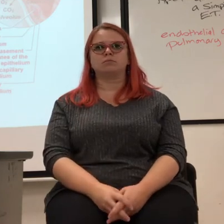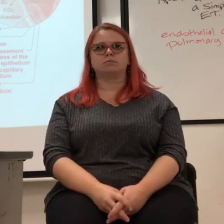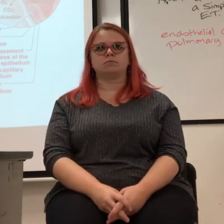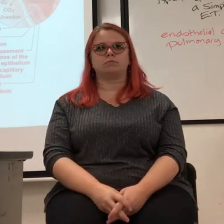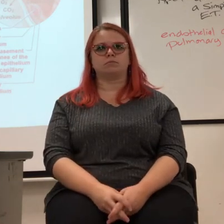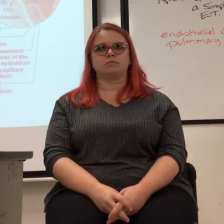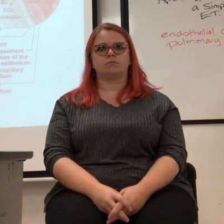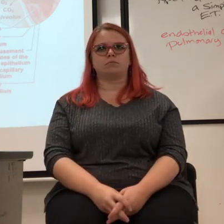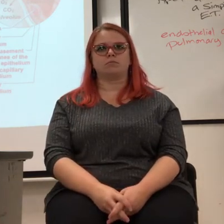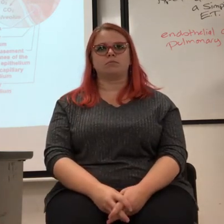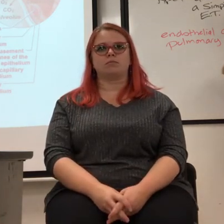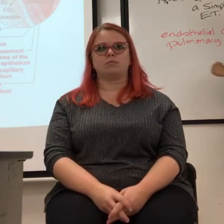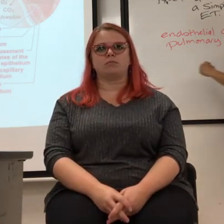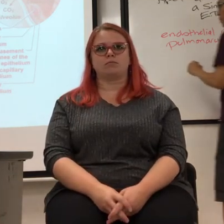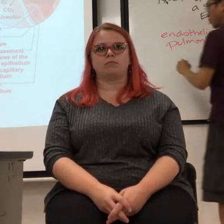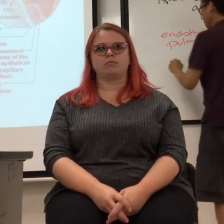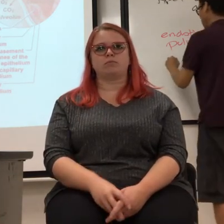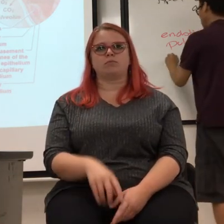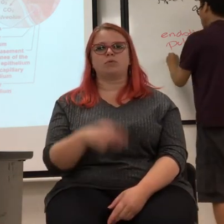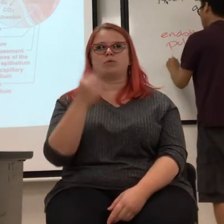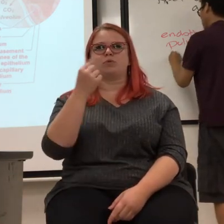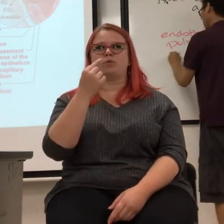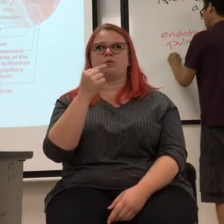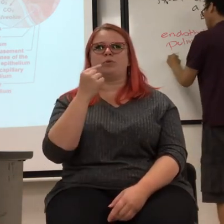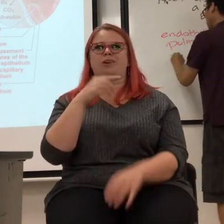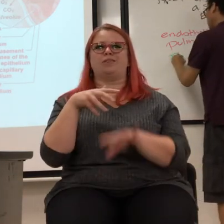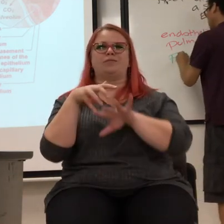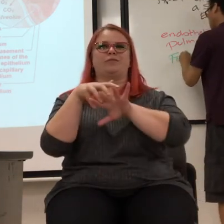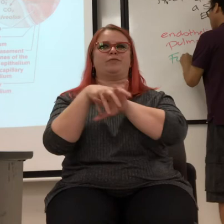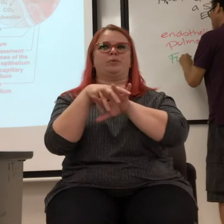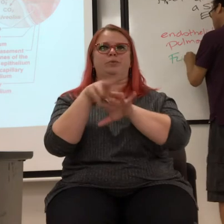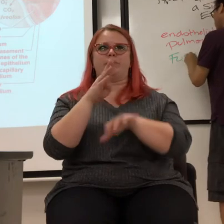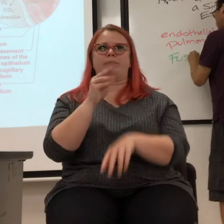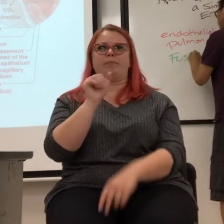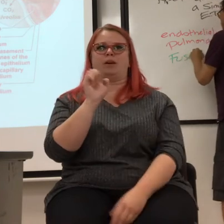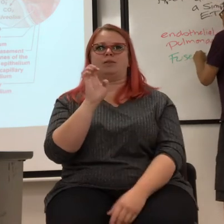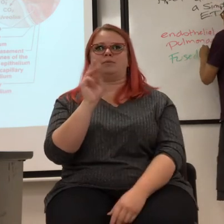So the green is fused basement membrane.